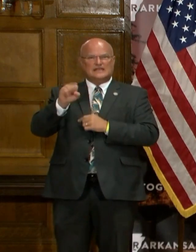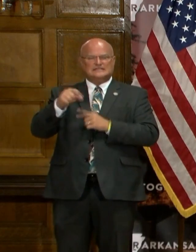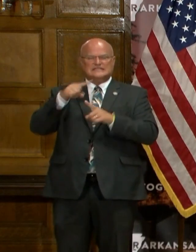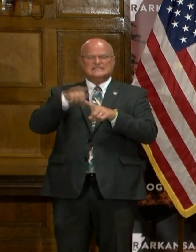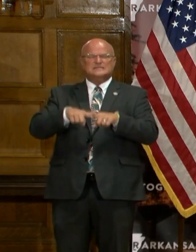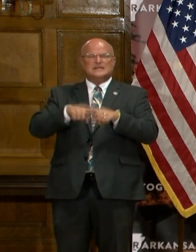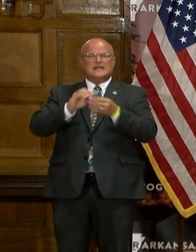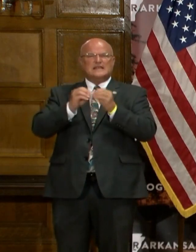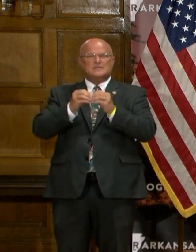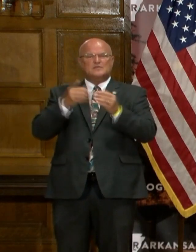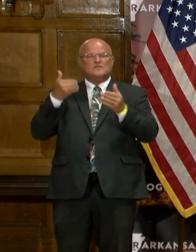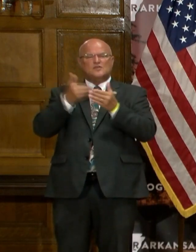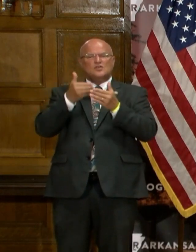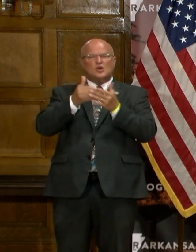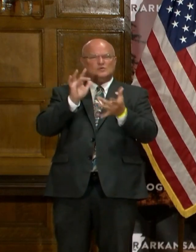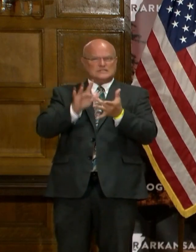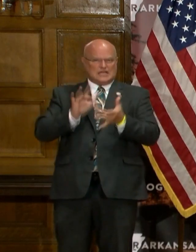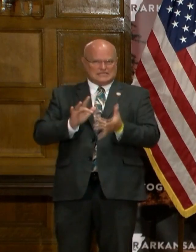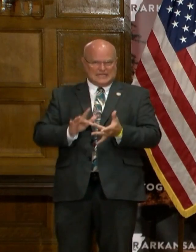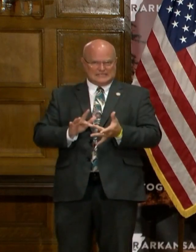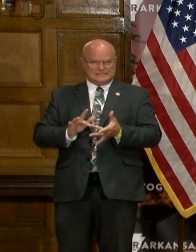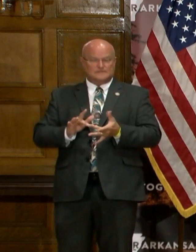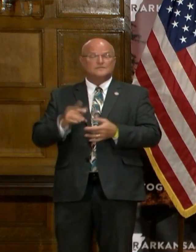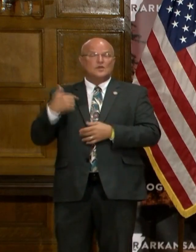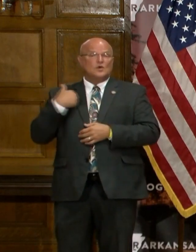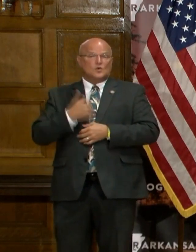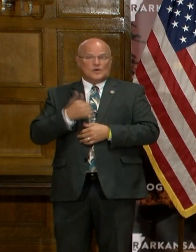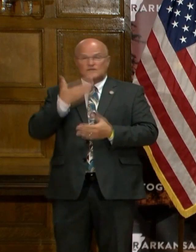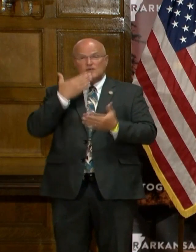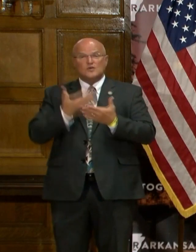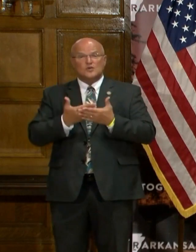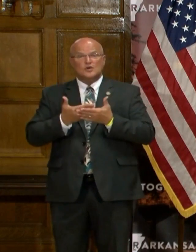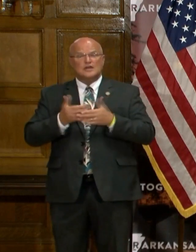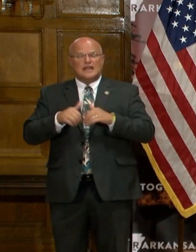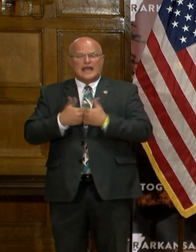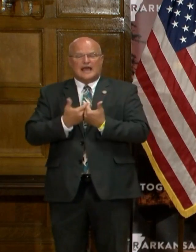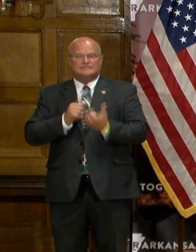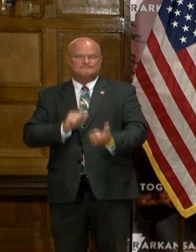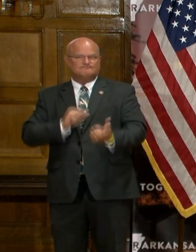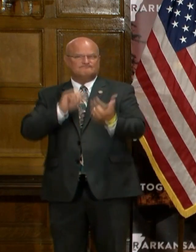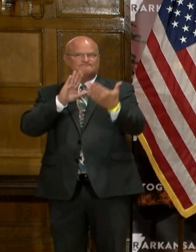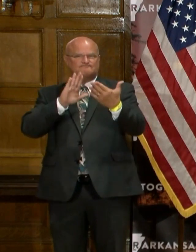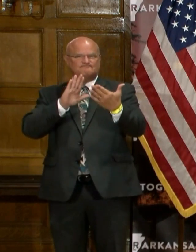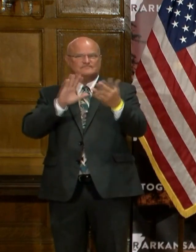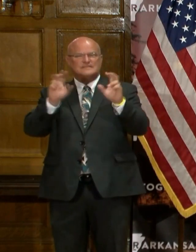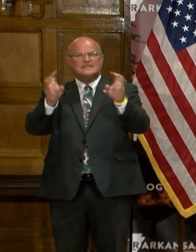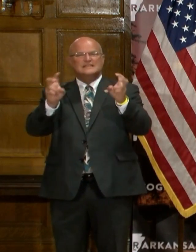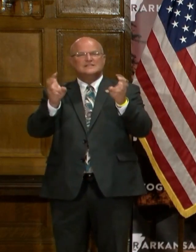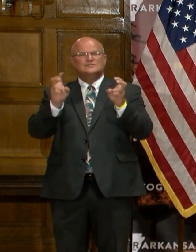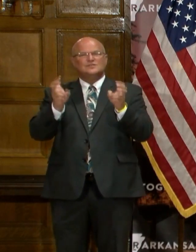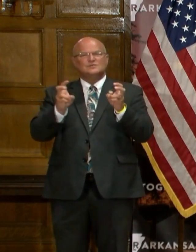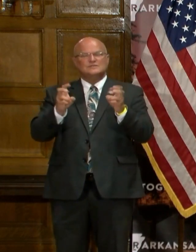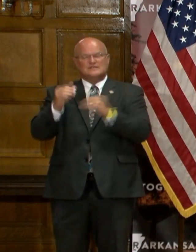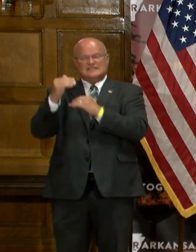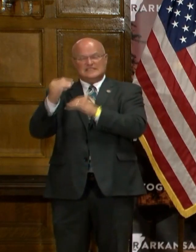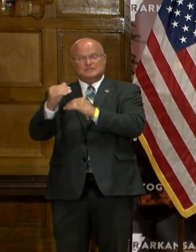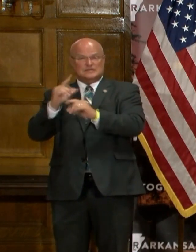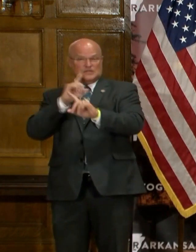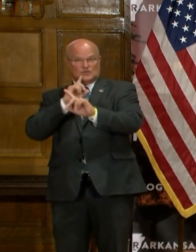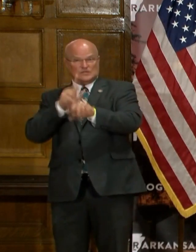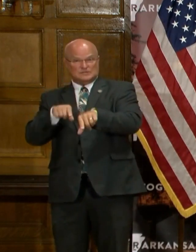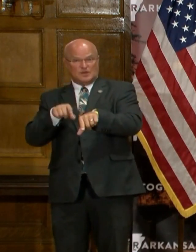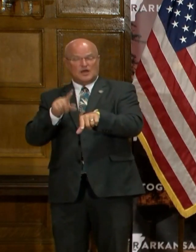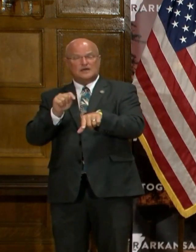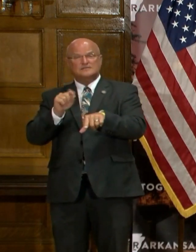close contacts. But we feel very good about the way they're approaching this in terms of limiting their